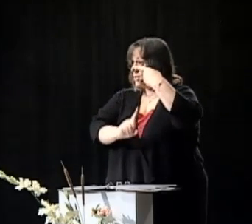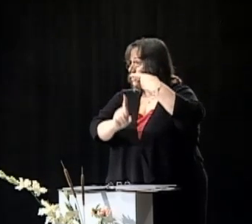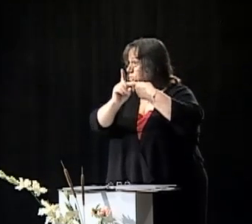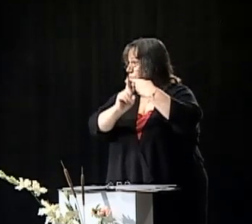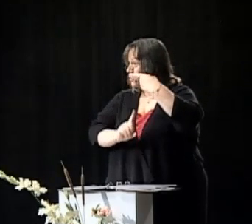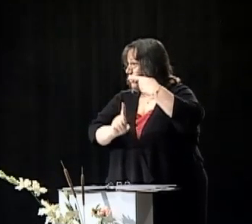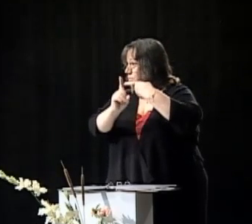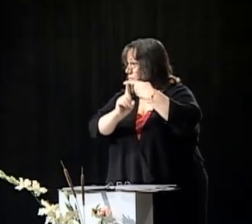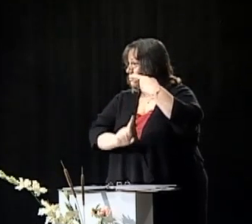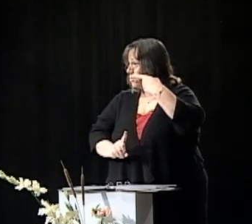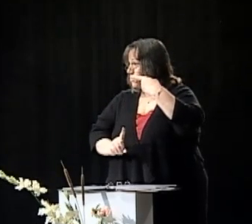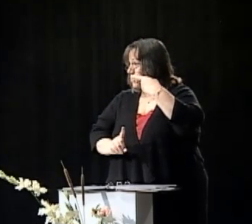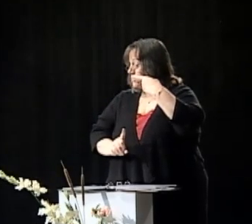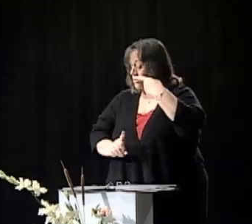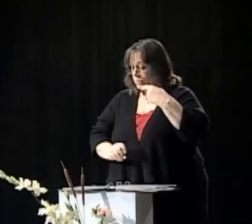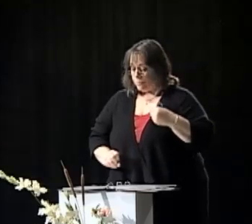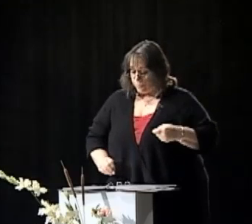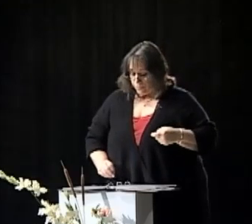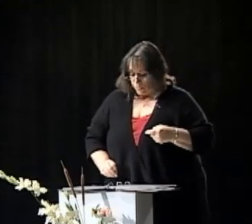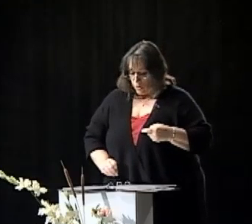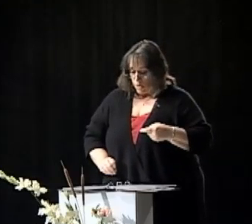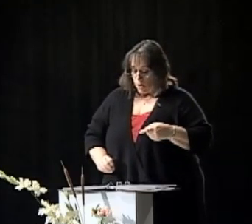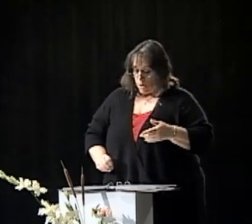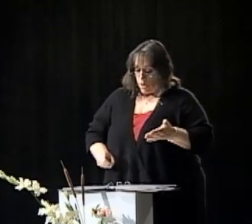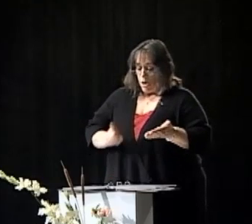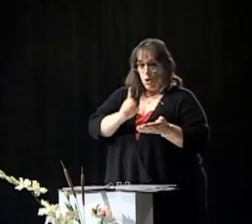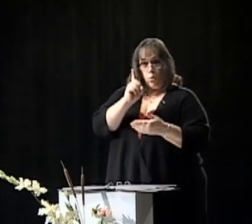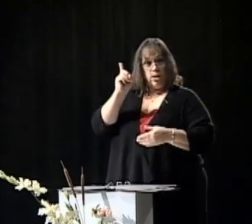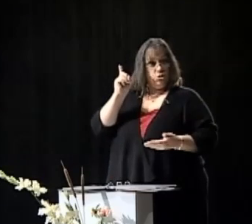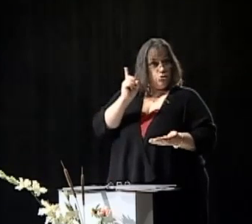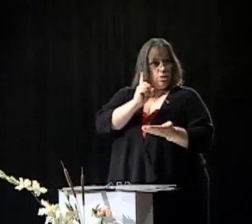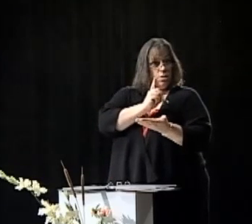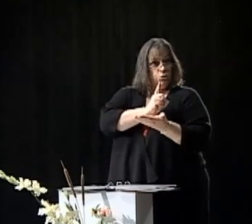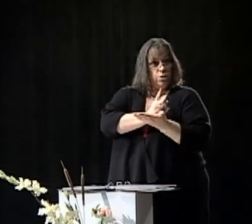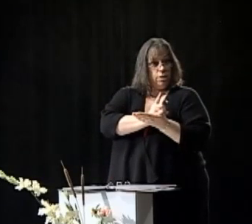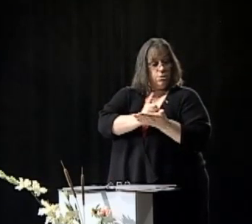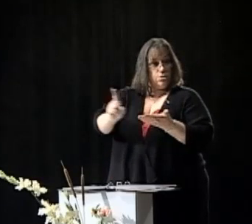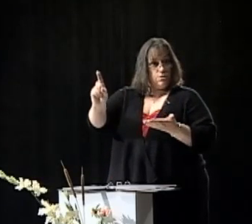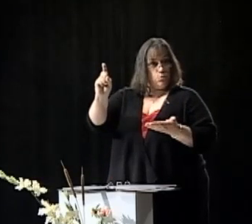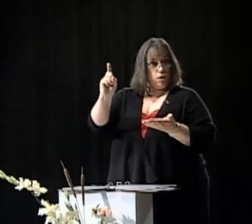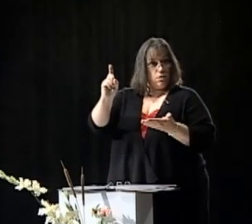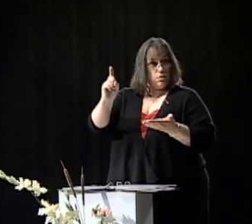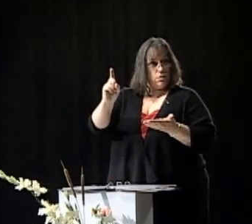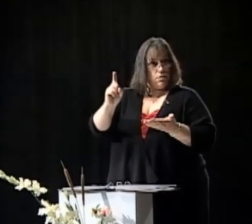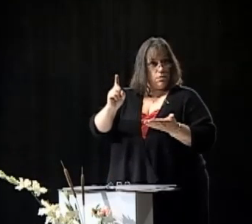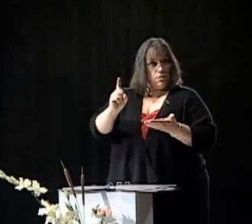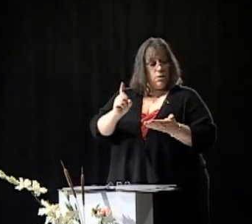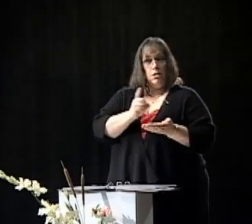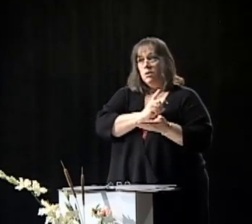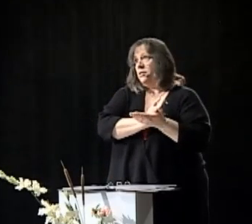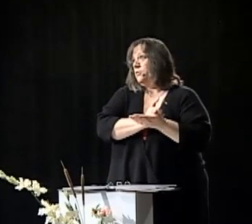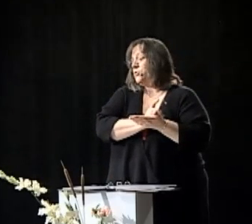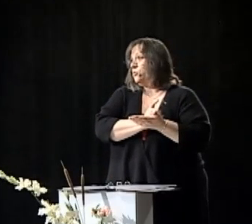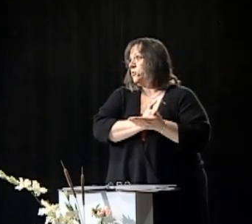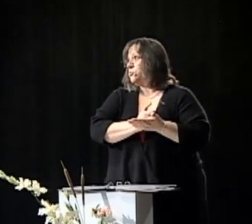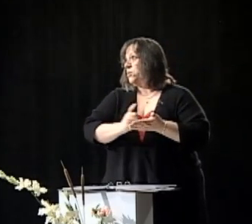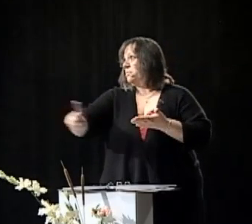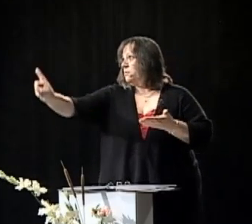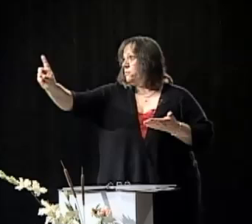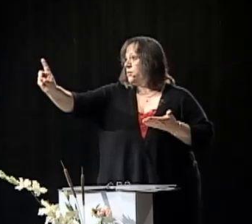you're doing it multiple times. A week is your D on your hand, week. So this would be next